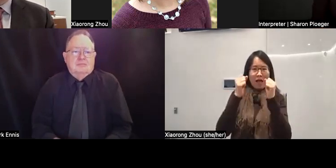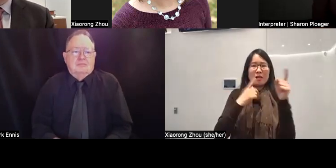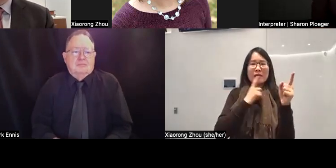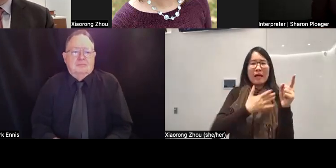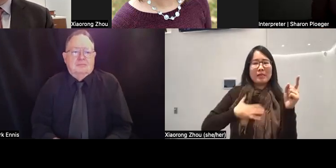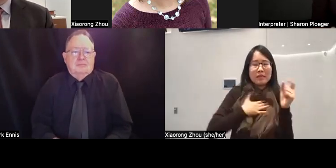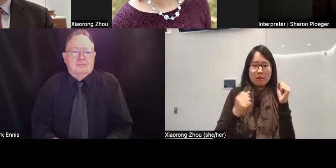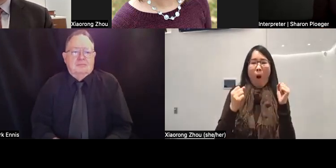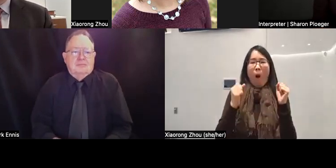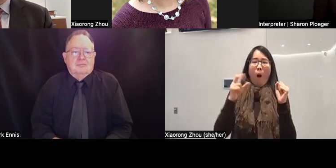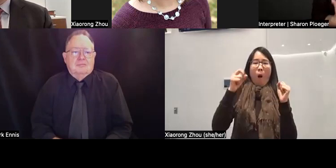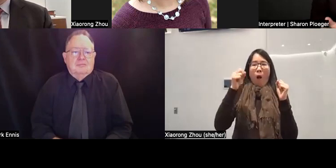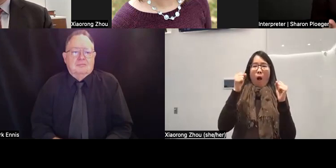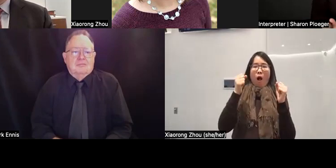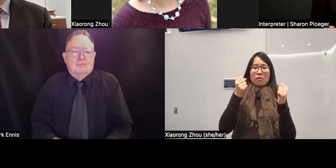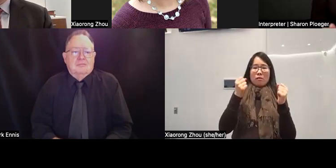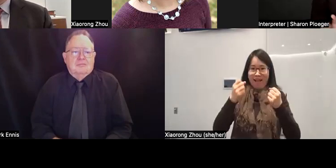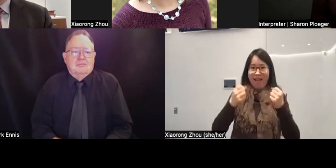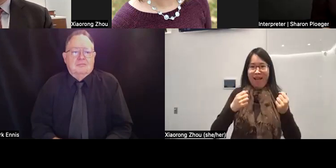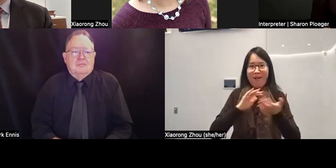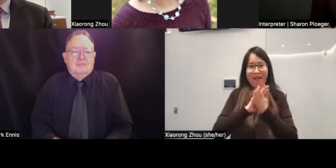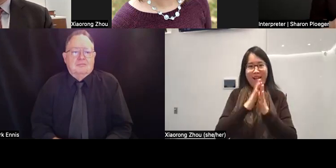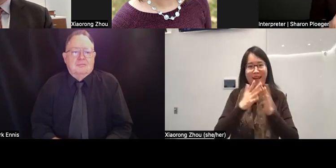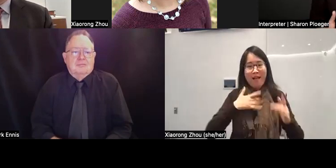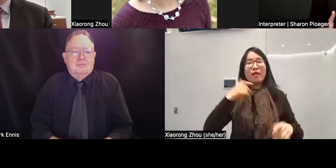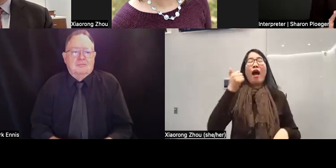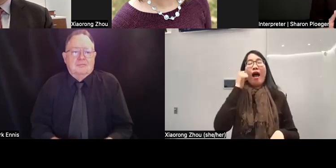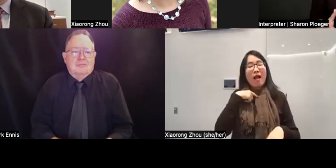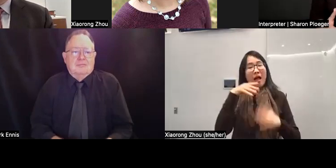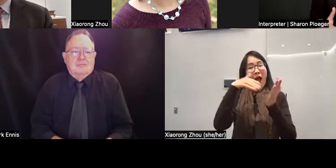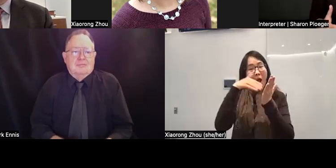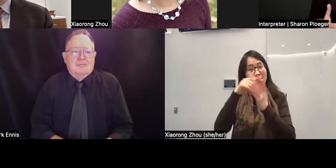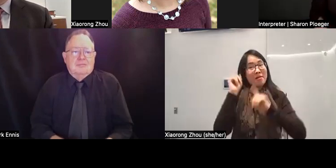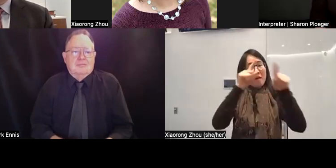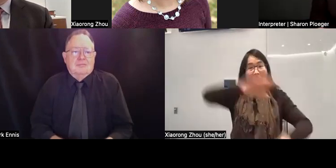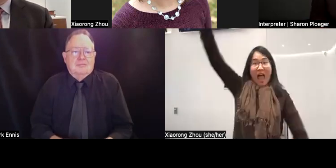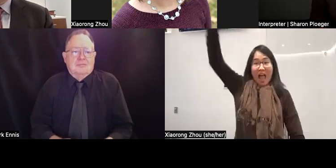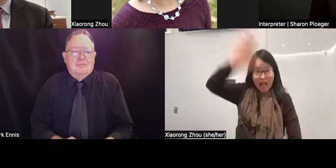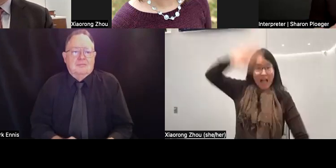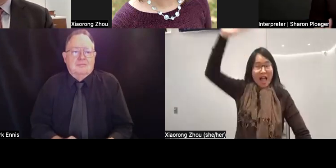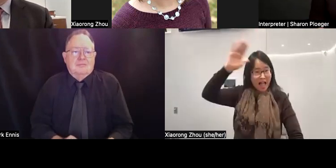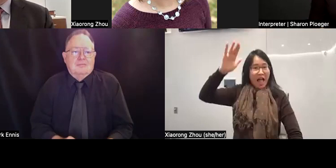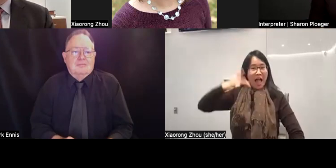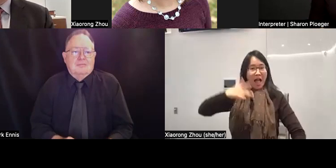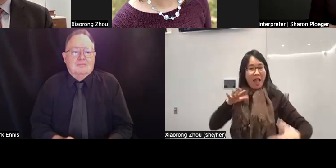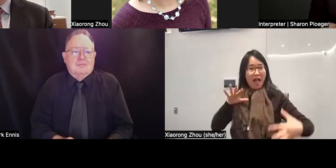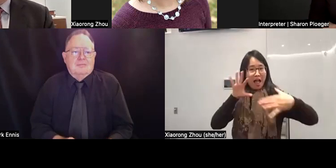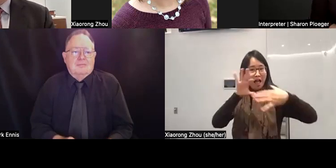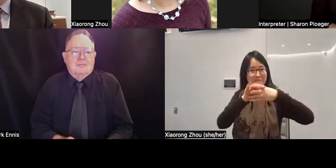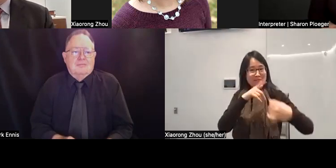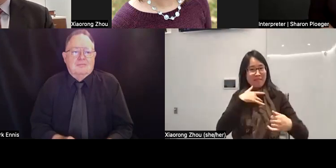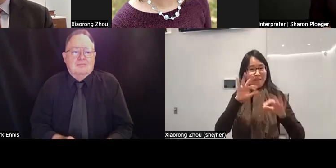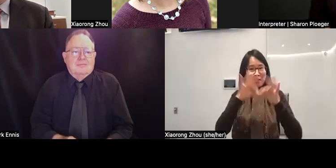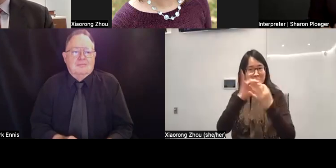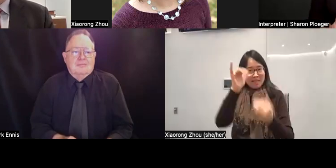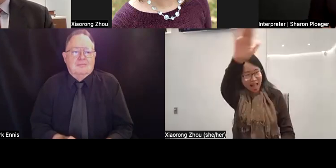and they're coming, you know, right up in my face trying to talk to me, and I don't understand. Instead, if they were to take